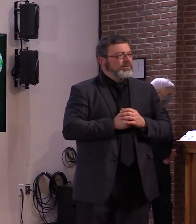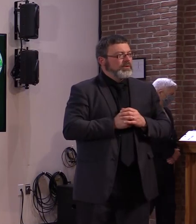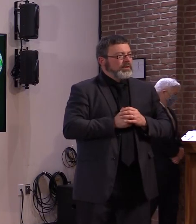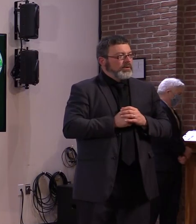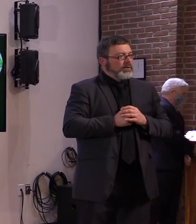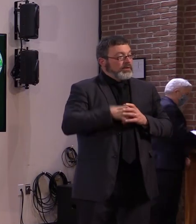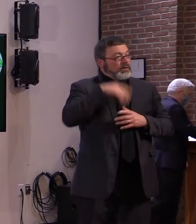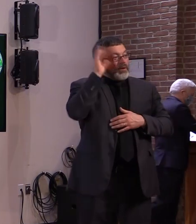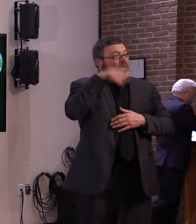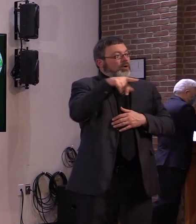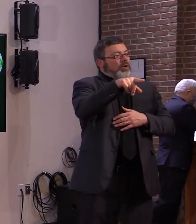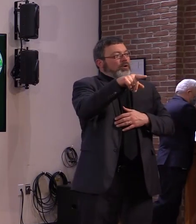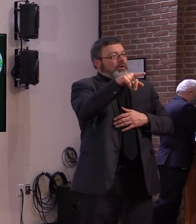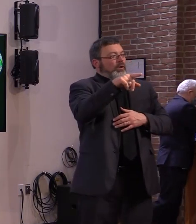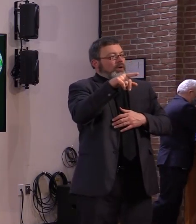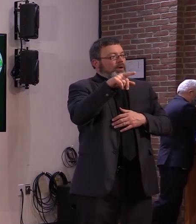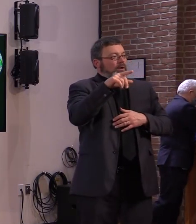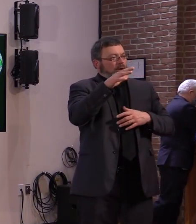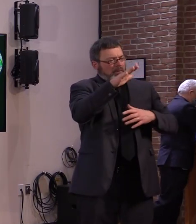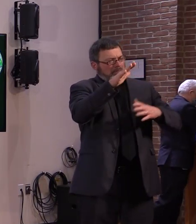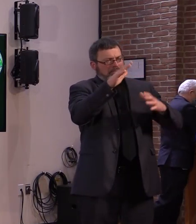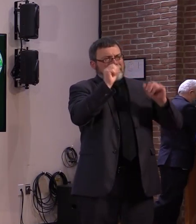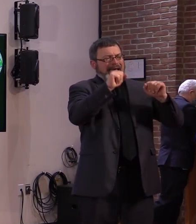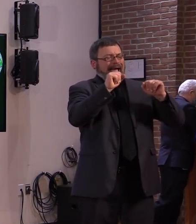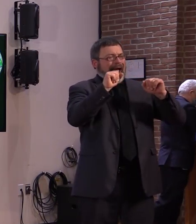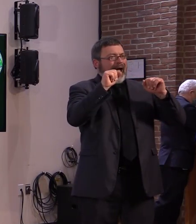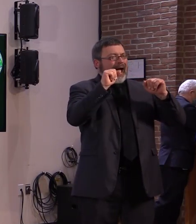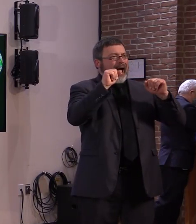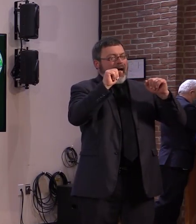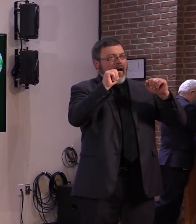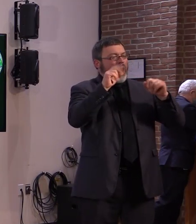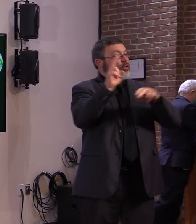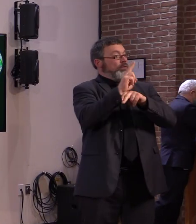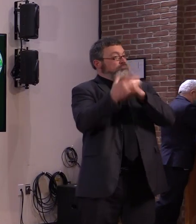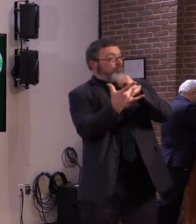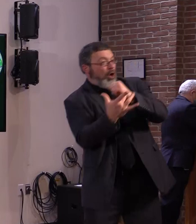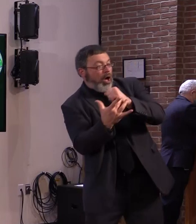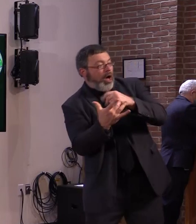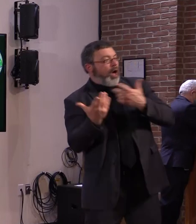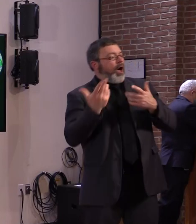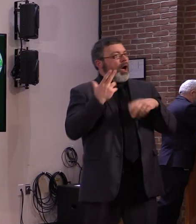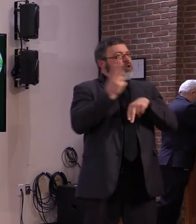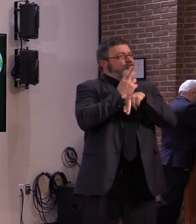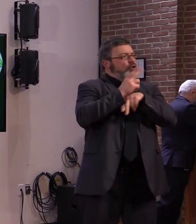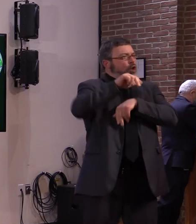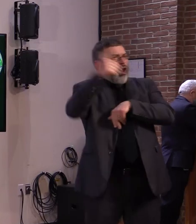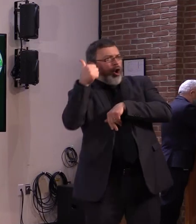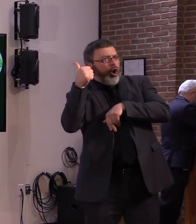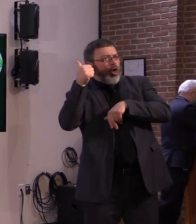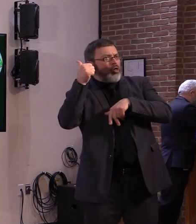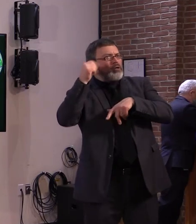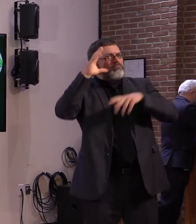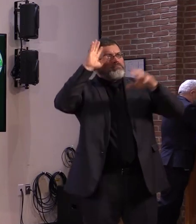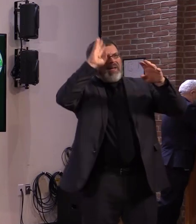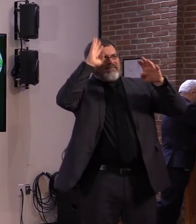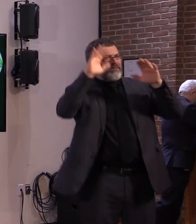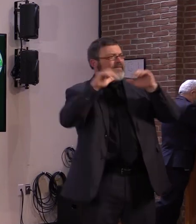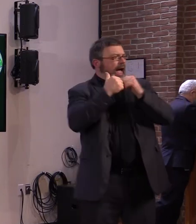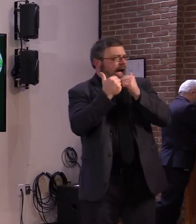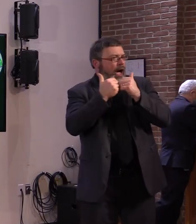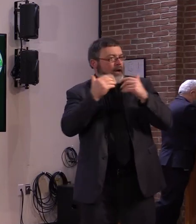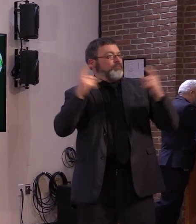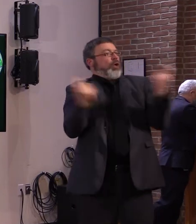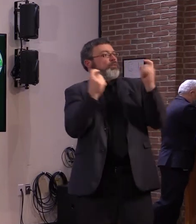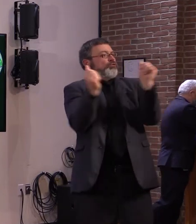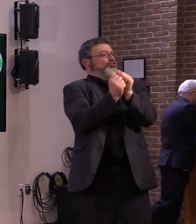of a pandemic. Those creative solutions can make this Thanksgiving very memorable, but we need to acknowledge that there are real risks involved